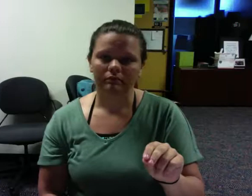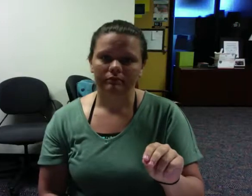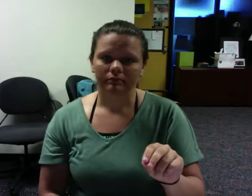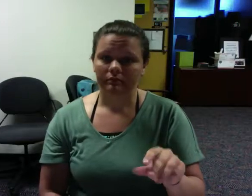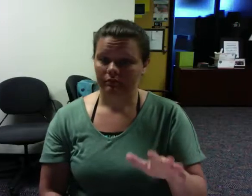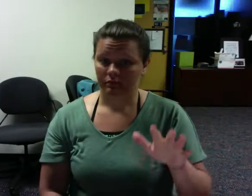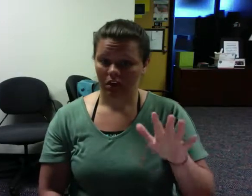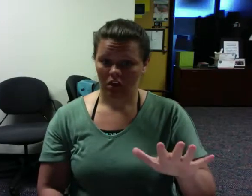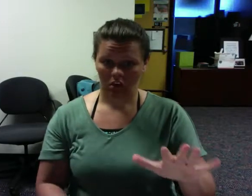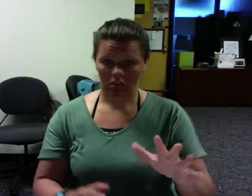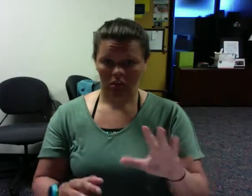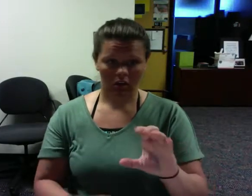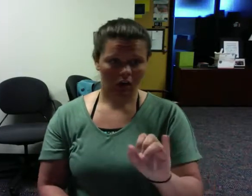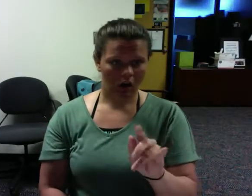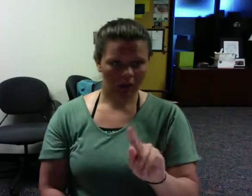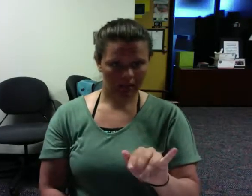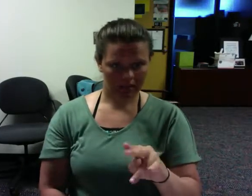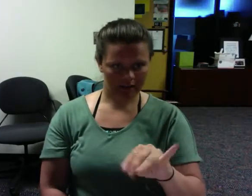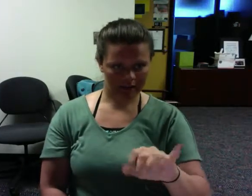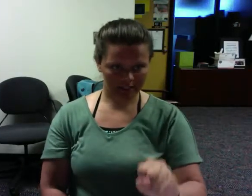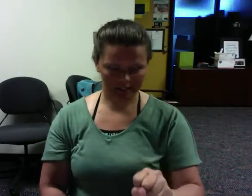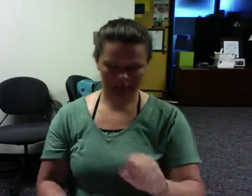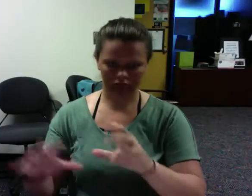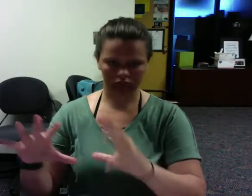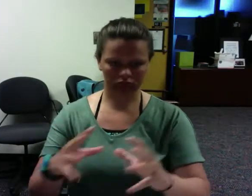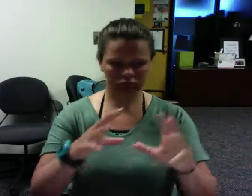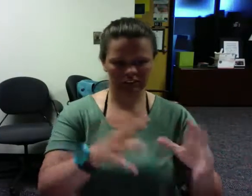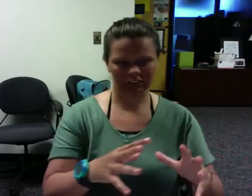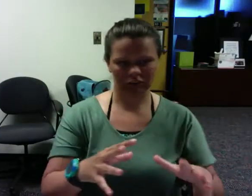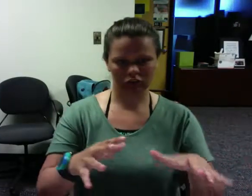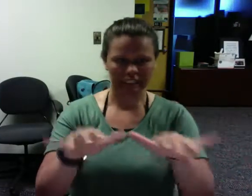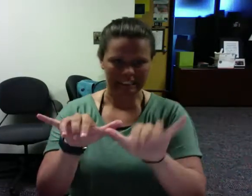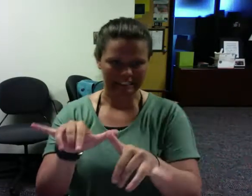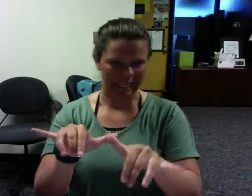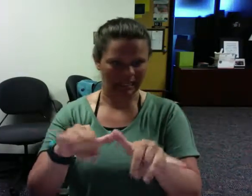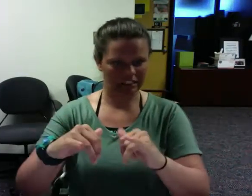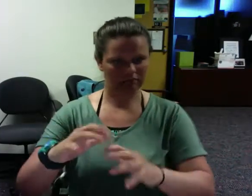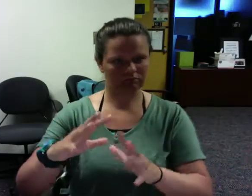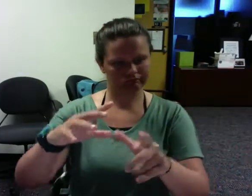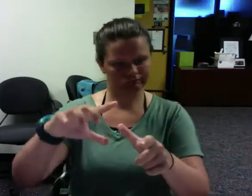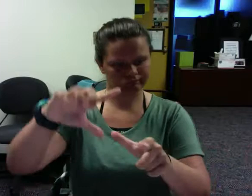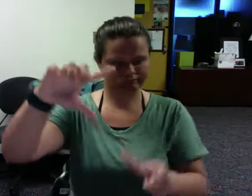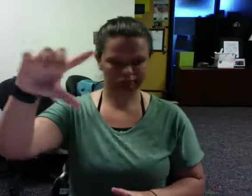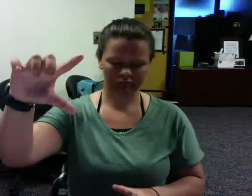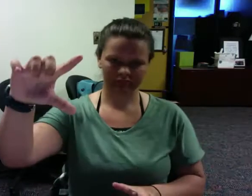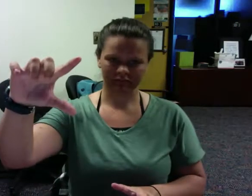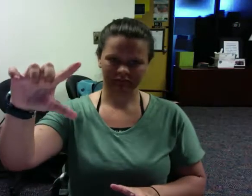colonies. They had so much area to try to regain. So the size of the colonies was a problem for